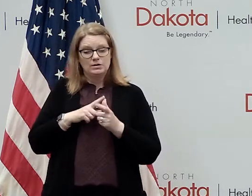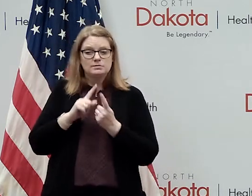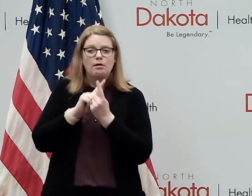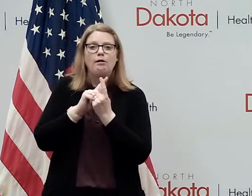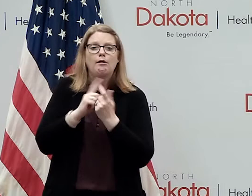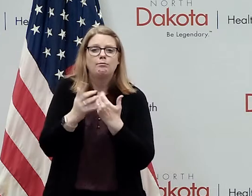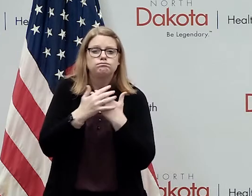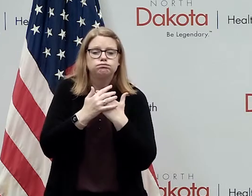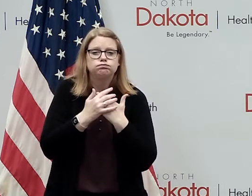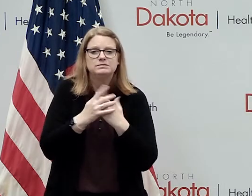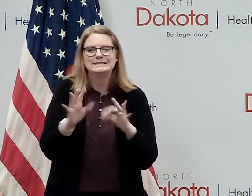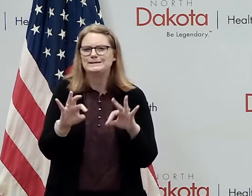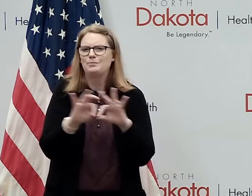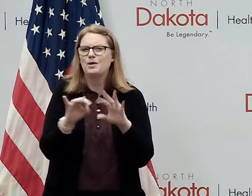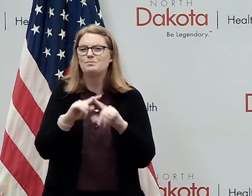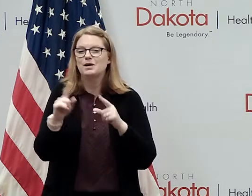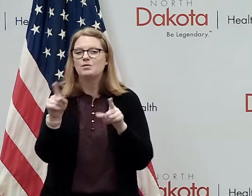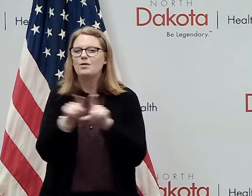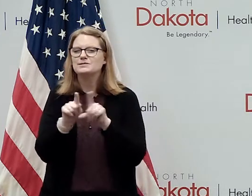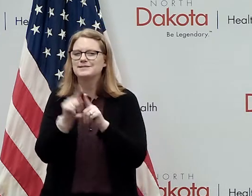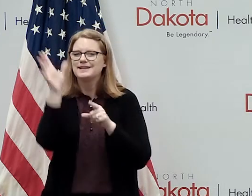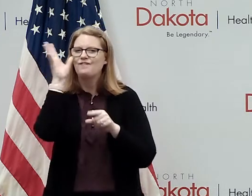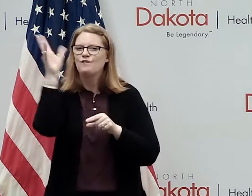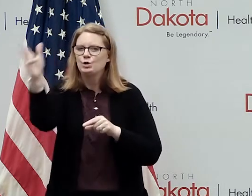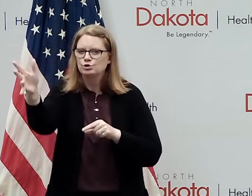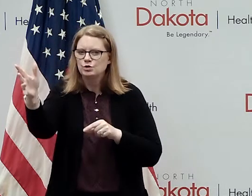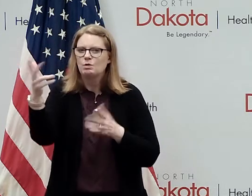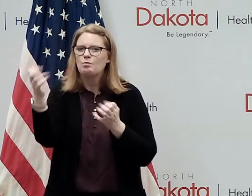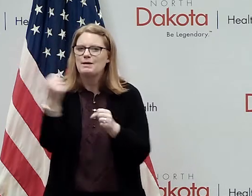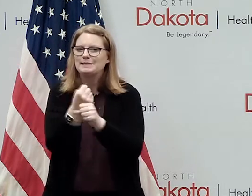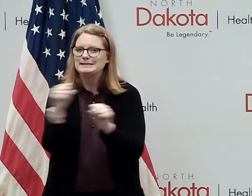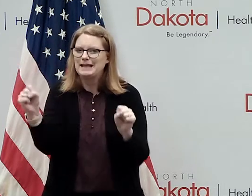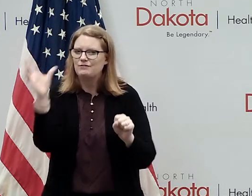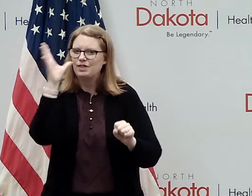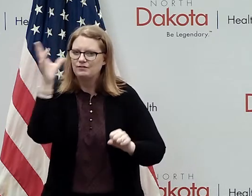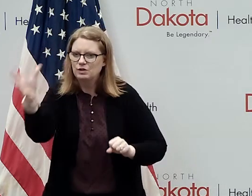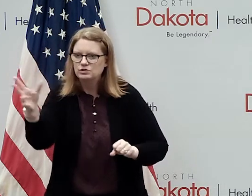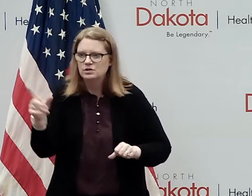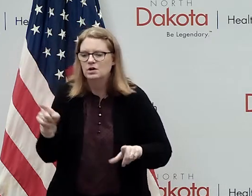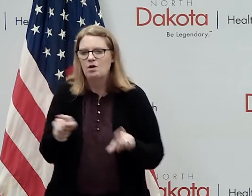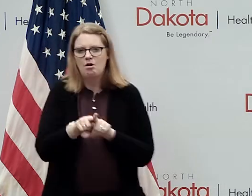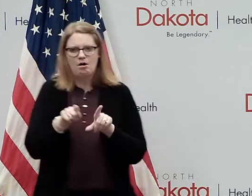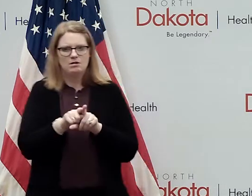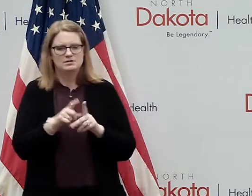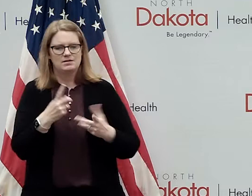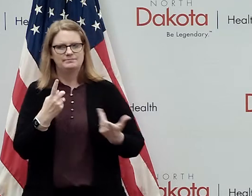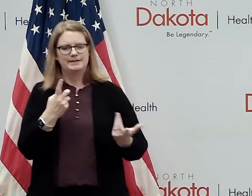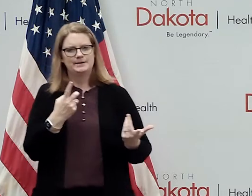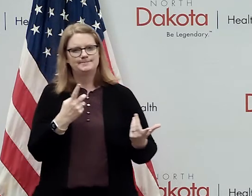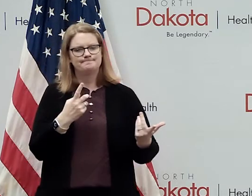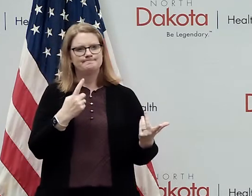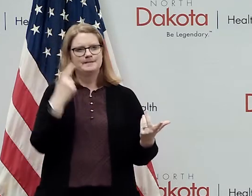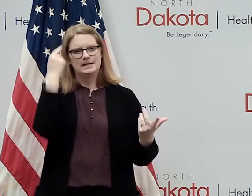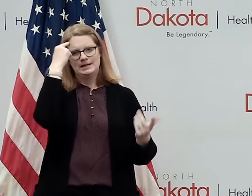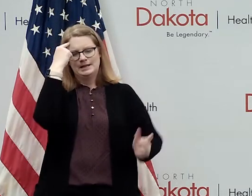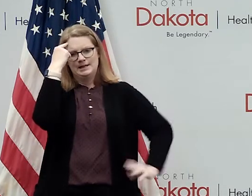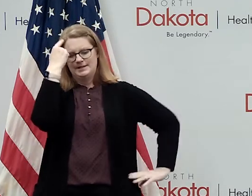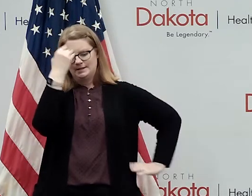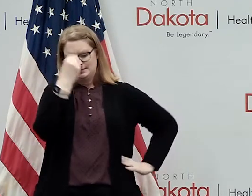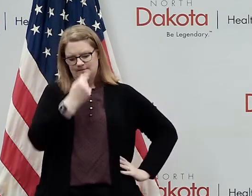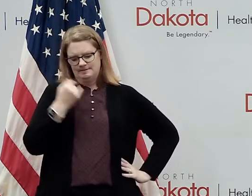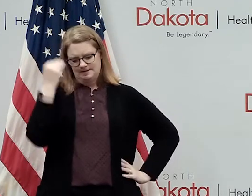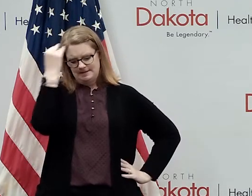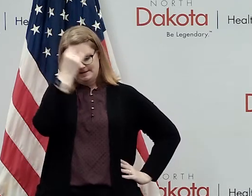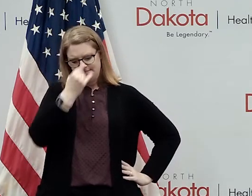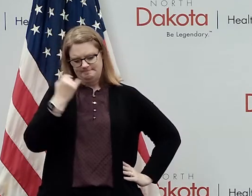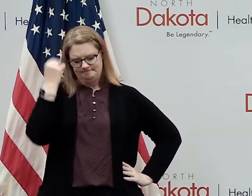I think that's the key part of this thing. And I think also we have to also ask ourselves as we are presented with this challenge, and we may be presented